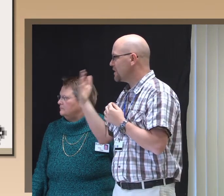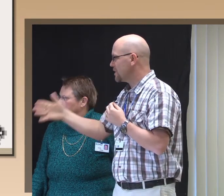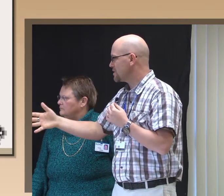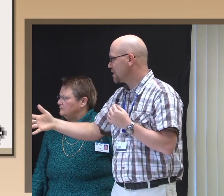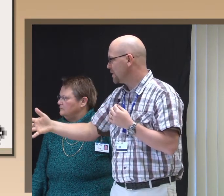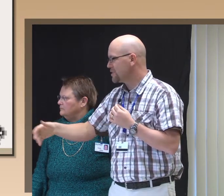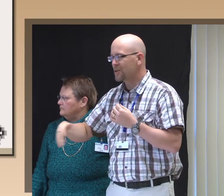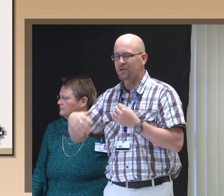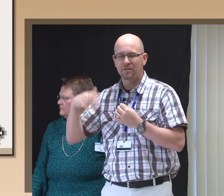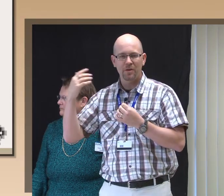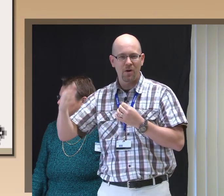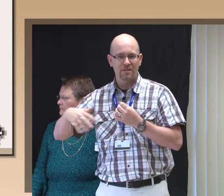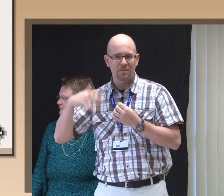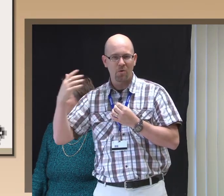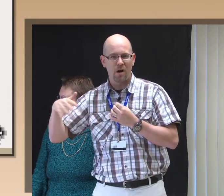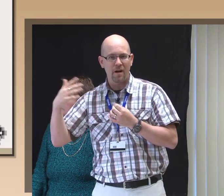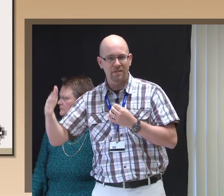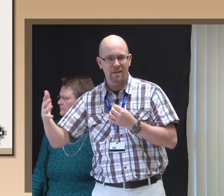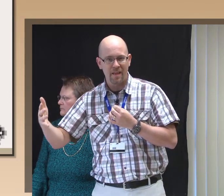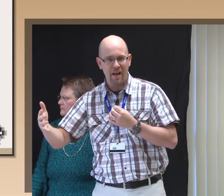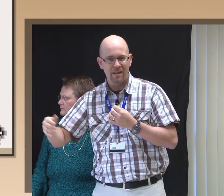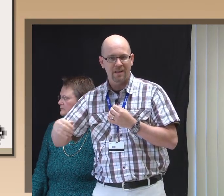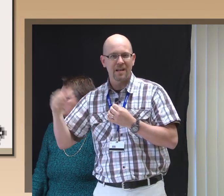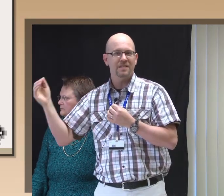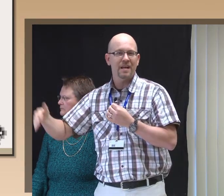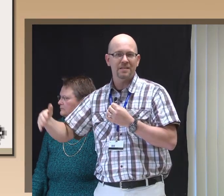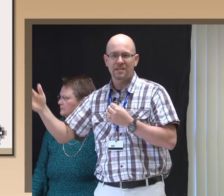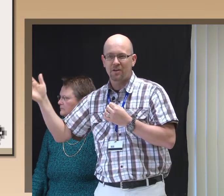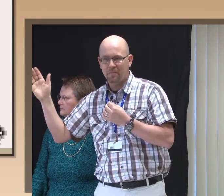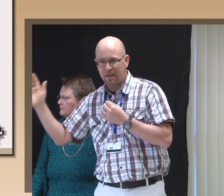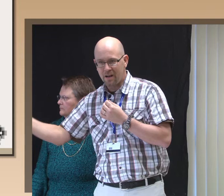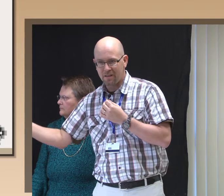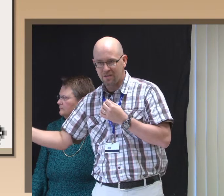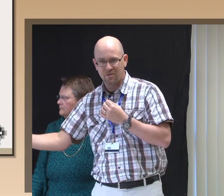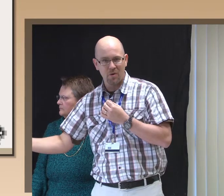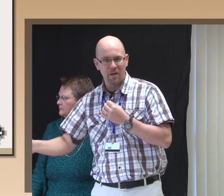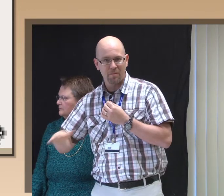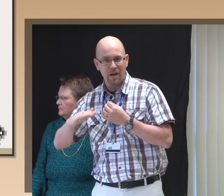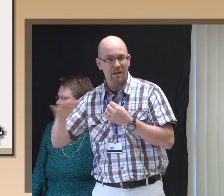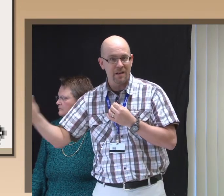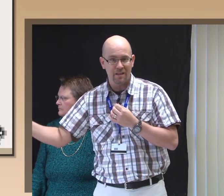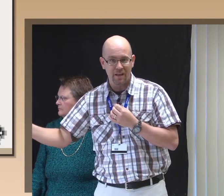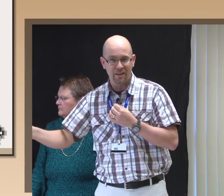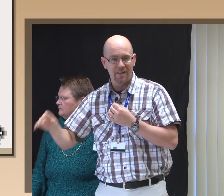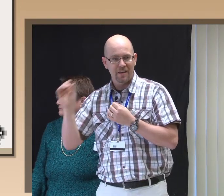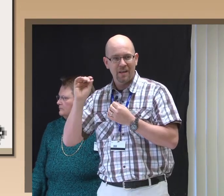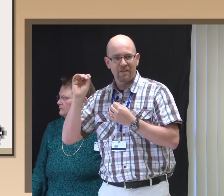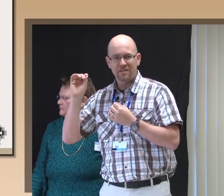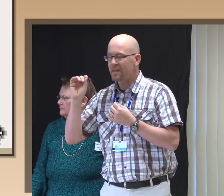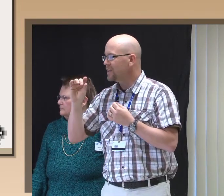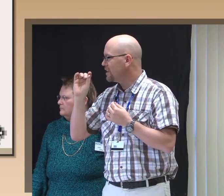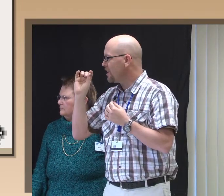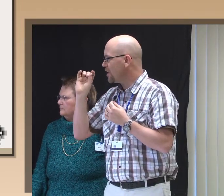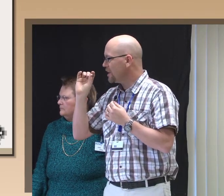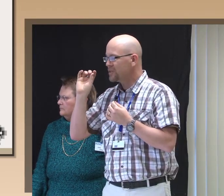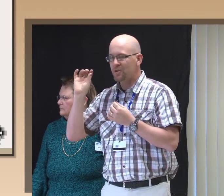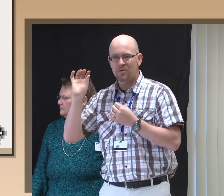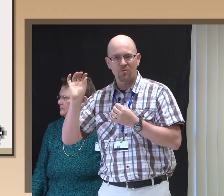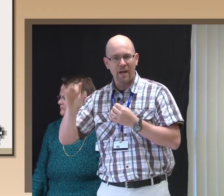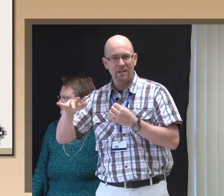the finger stick blood sugars. If he wants it more often than that, it doesn't necessarily be on the stroke. can be on anything. If it's, all you have to do is right